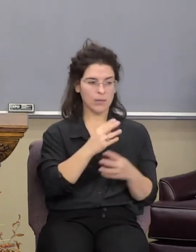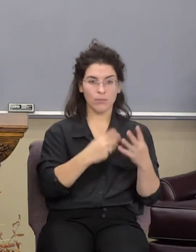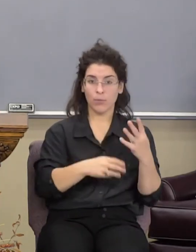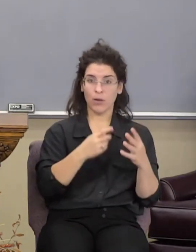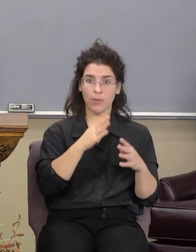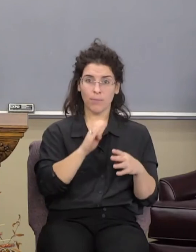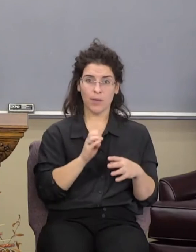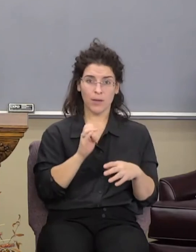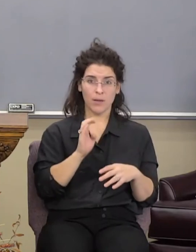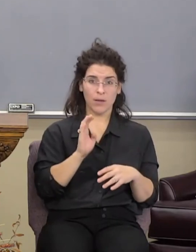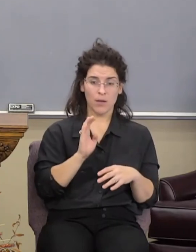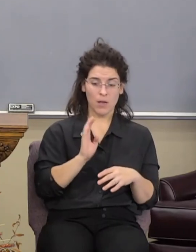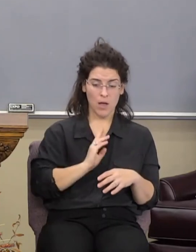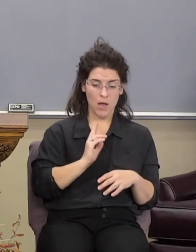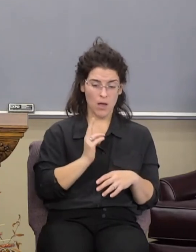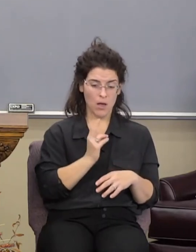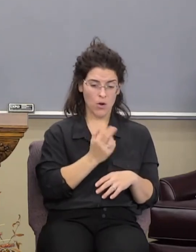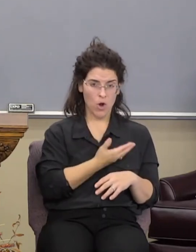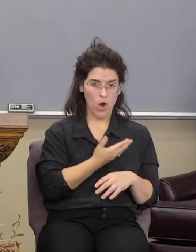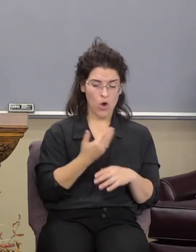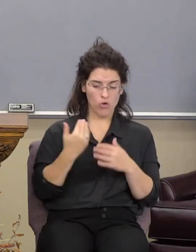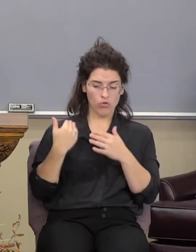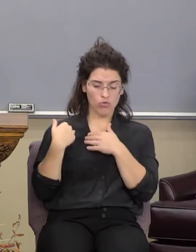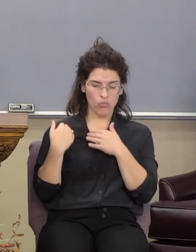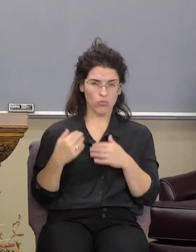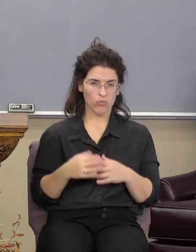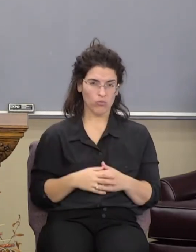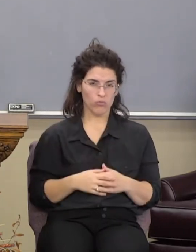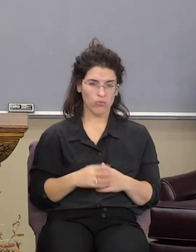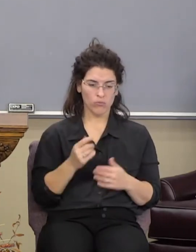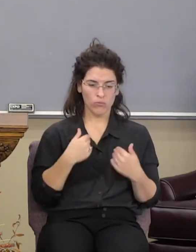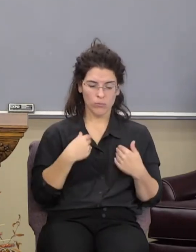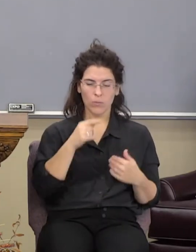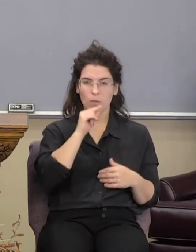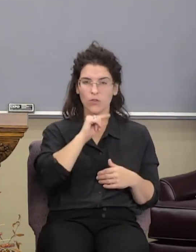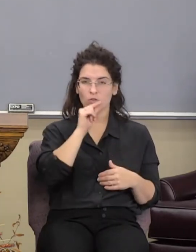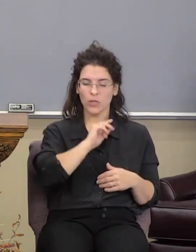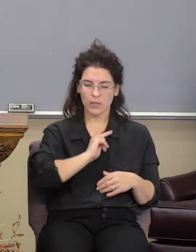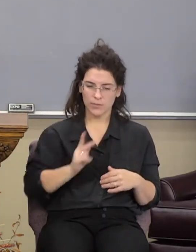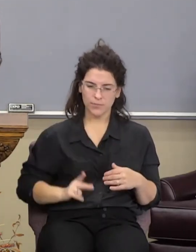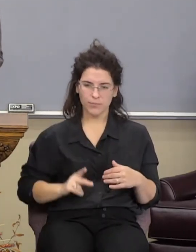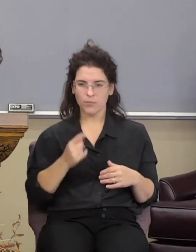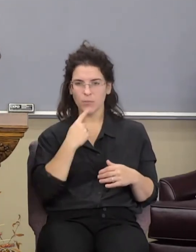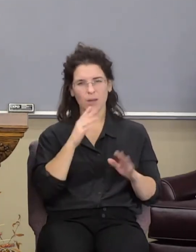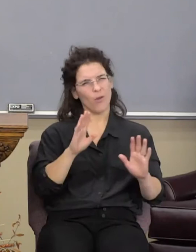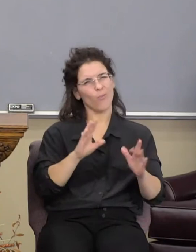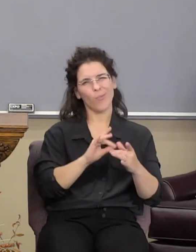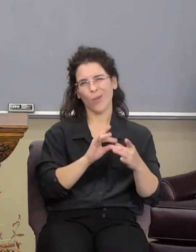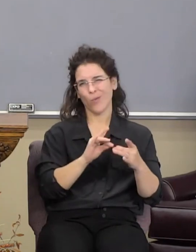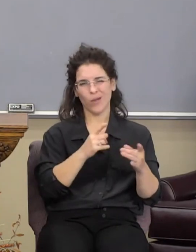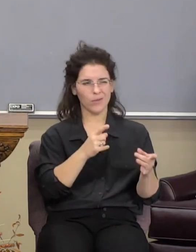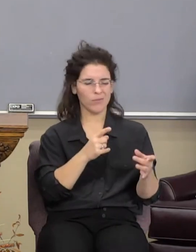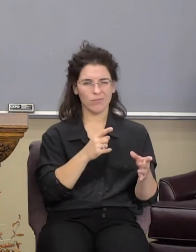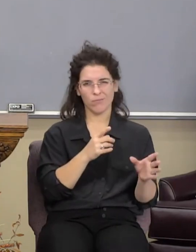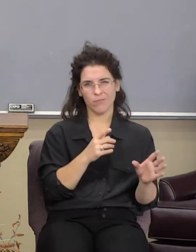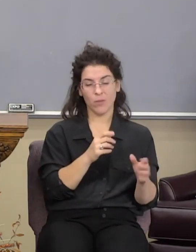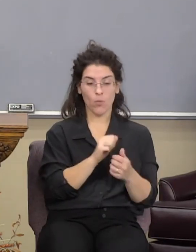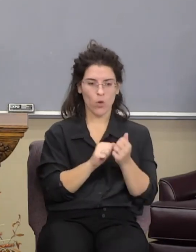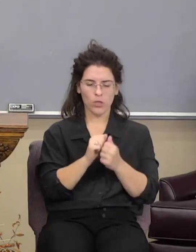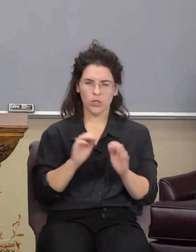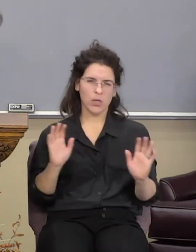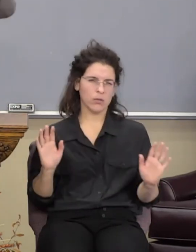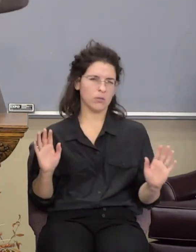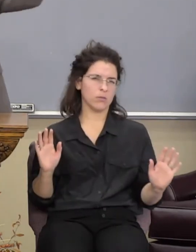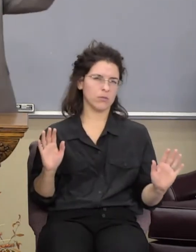be upon our shoulders. You have a Gentile king who says, but by the way, he washes his